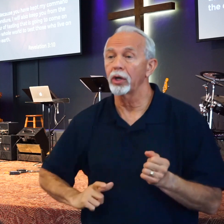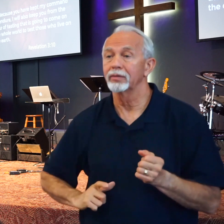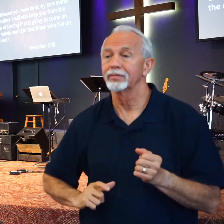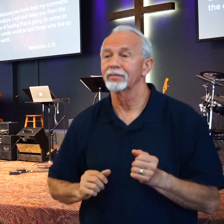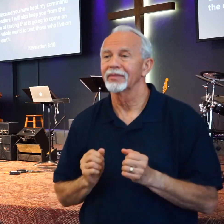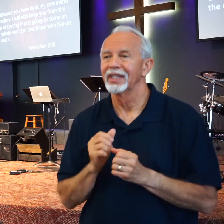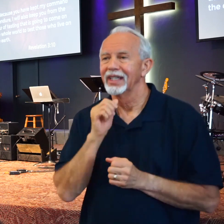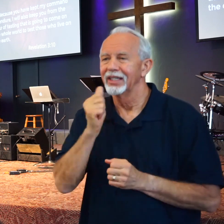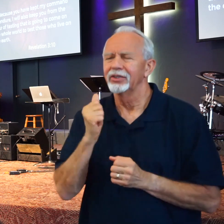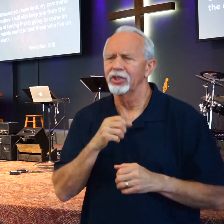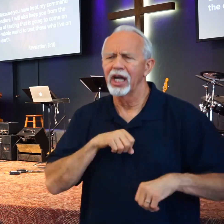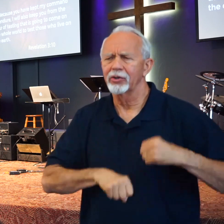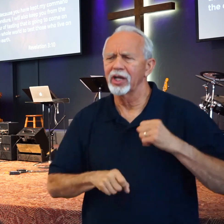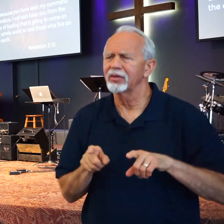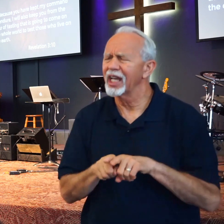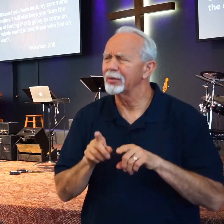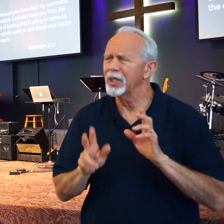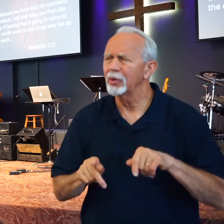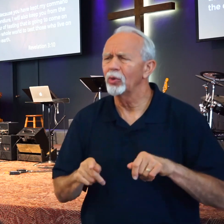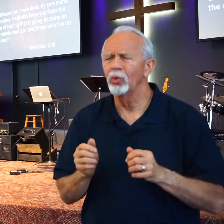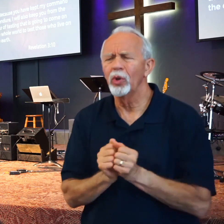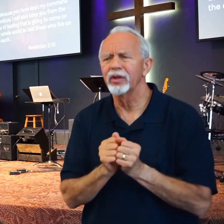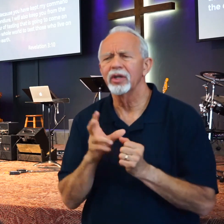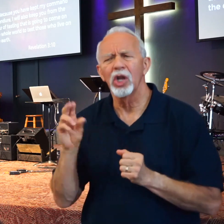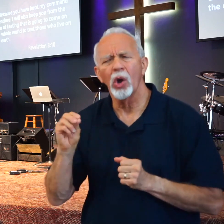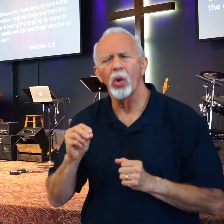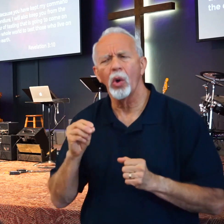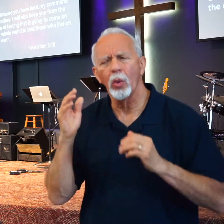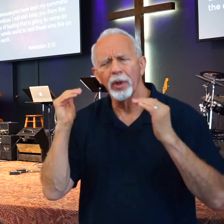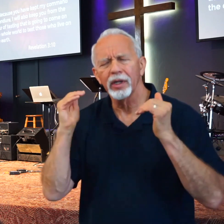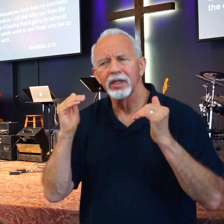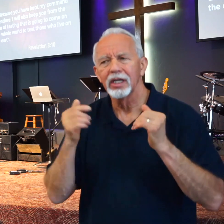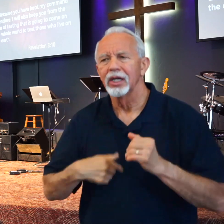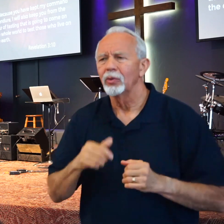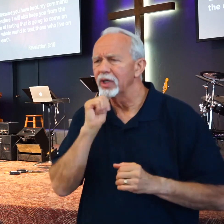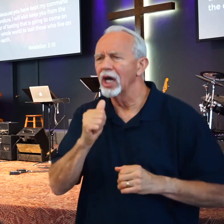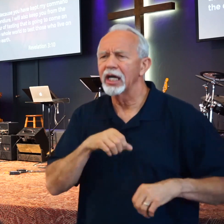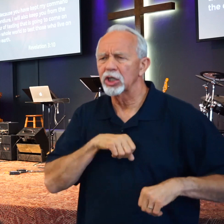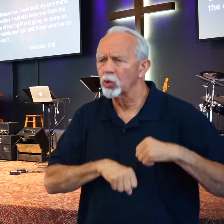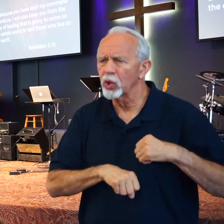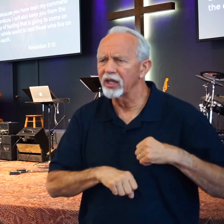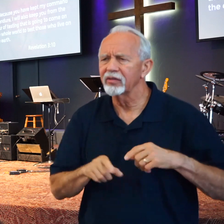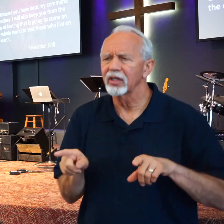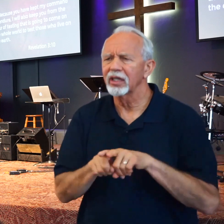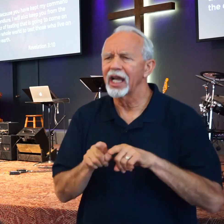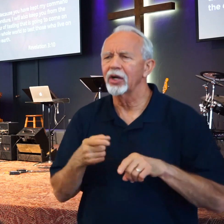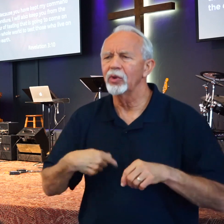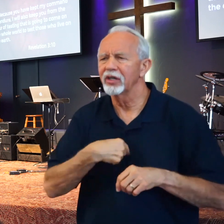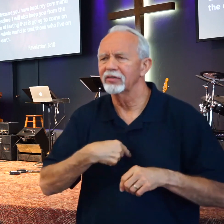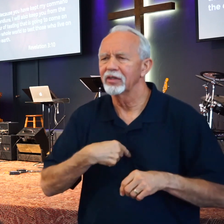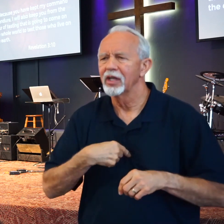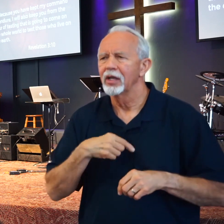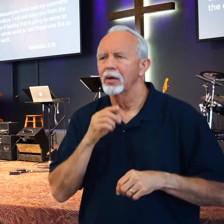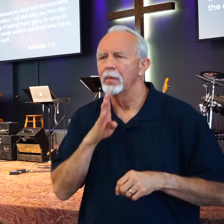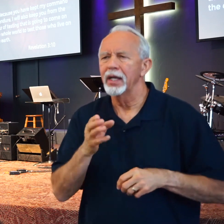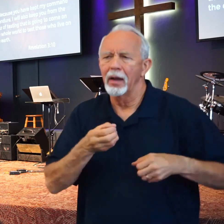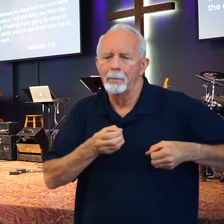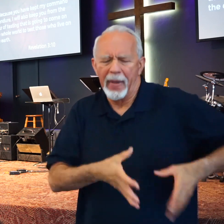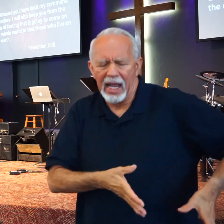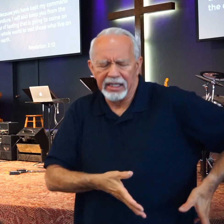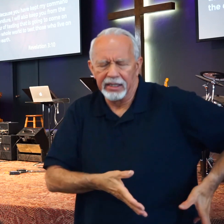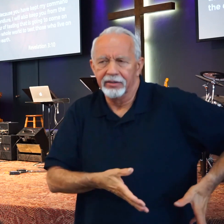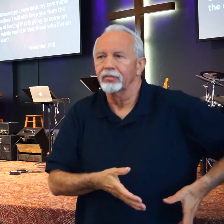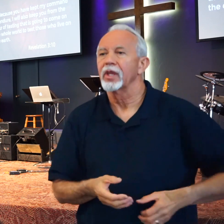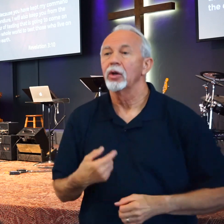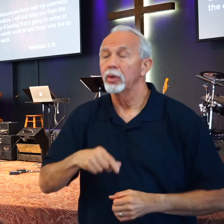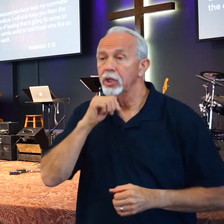We do not grieve as those with no hope. We do not grieve as if we have been abandoned. And